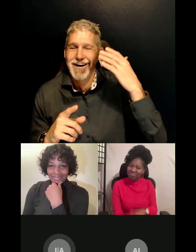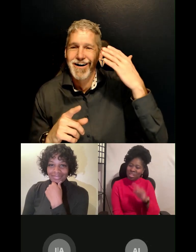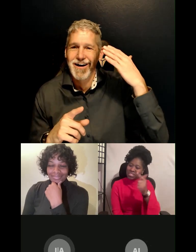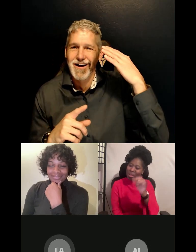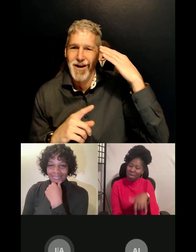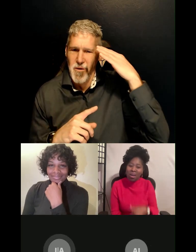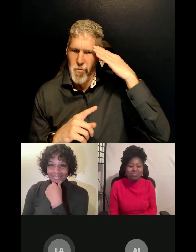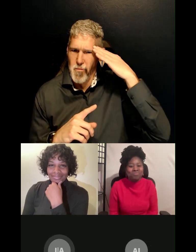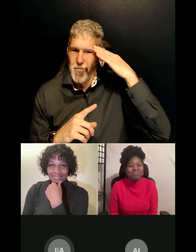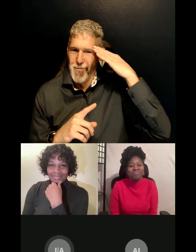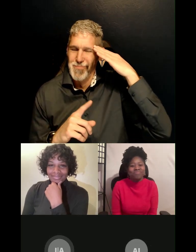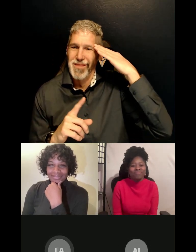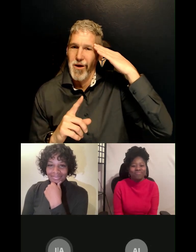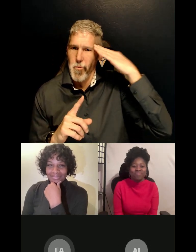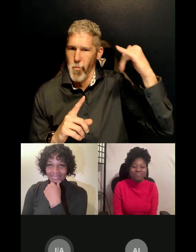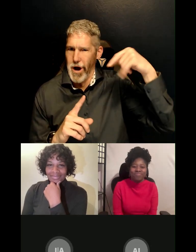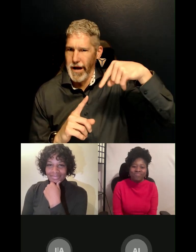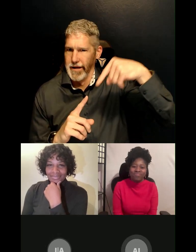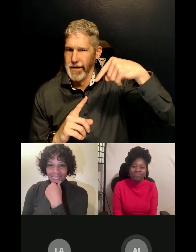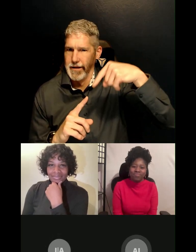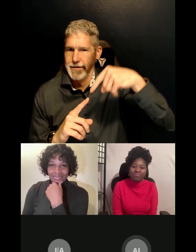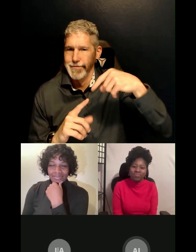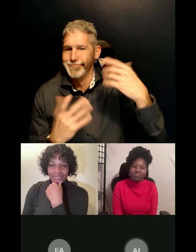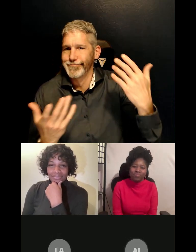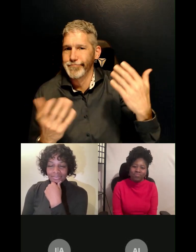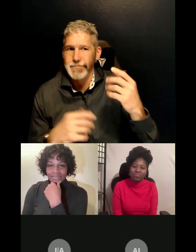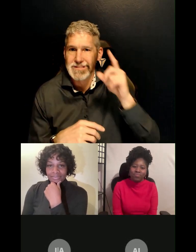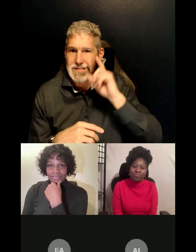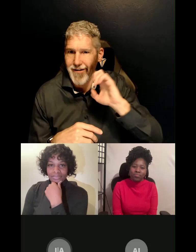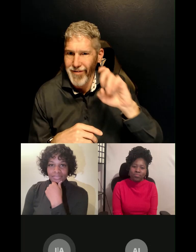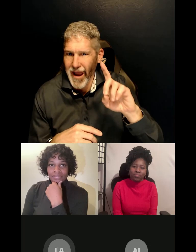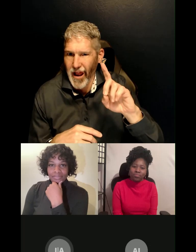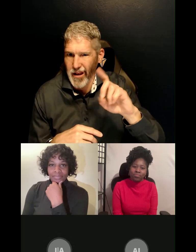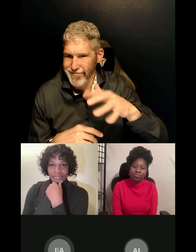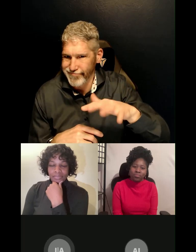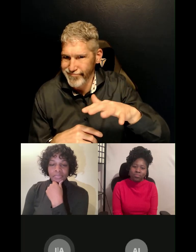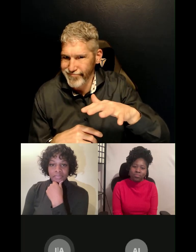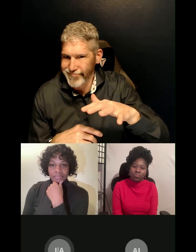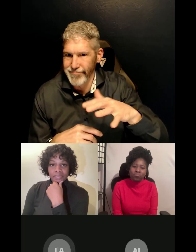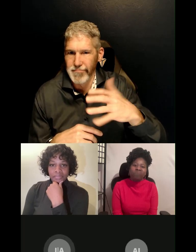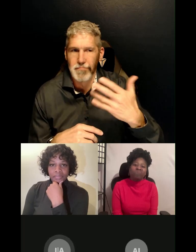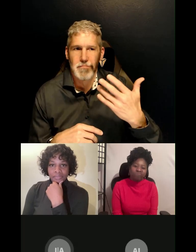Thank you. Thank you. Say I still look good. Say